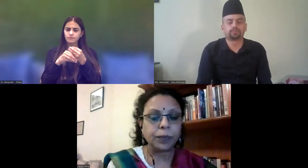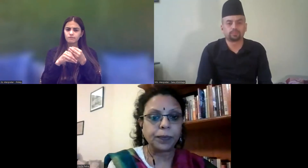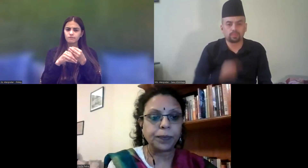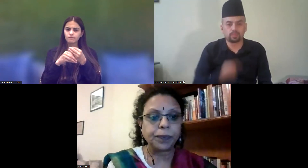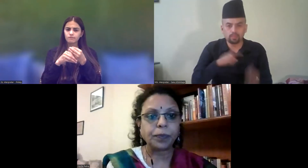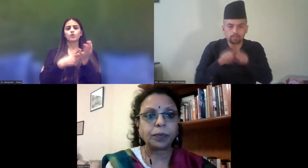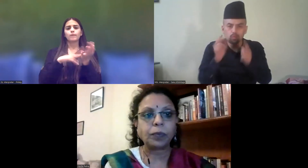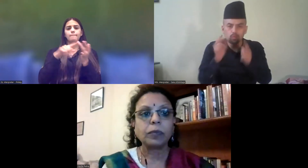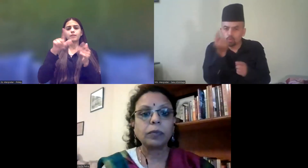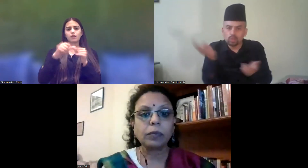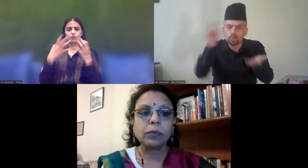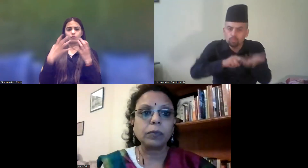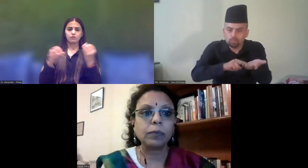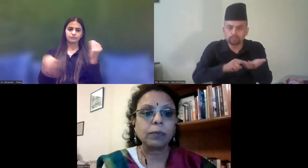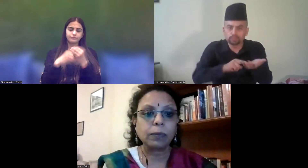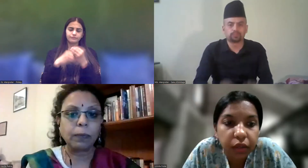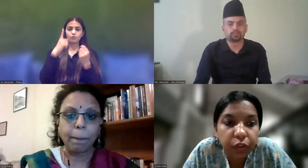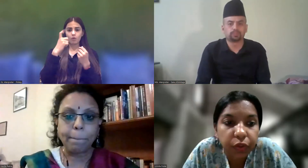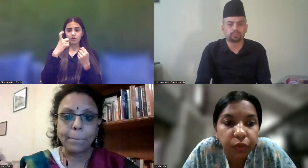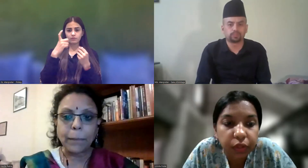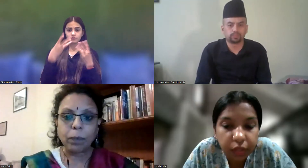Go ahead. One more way that